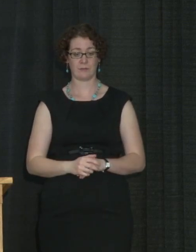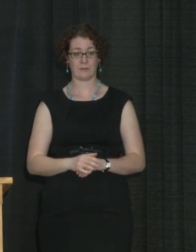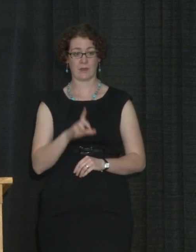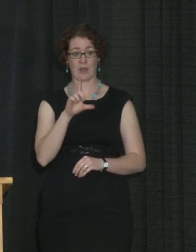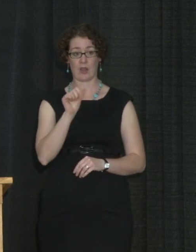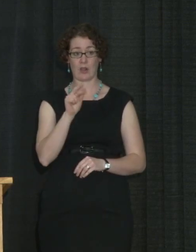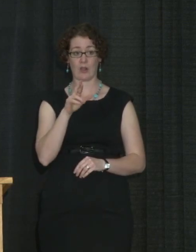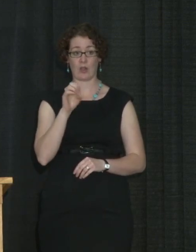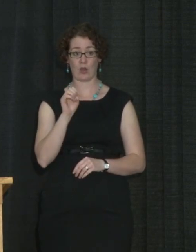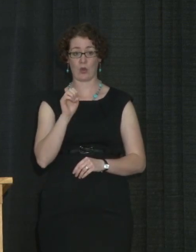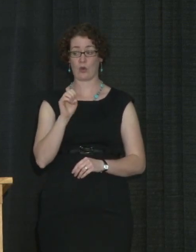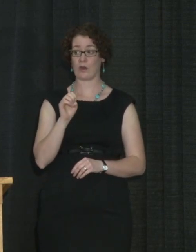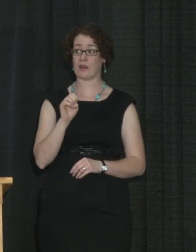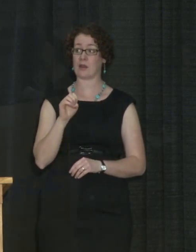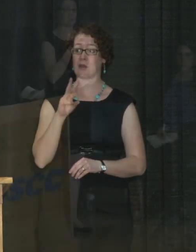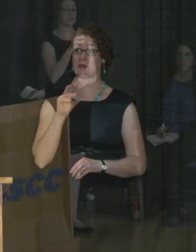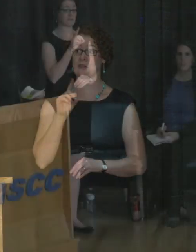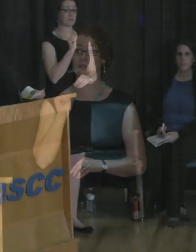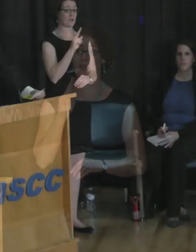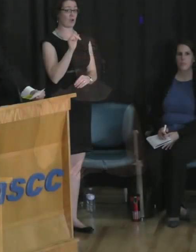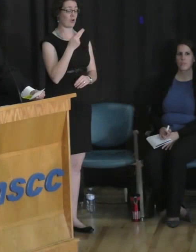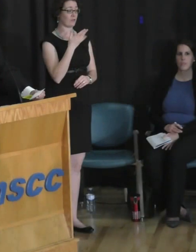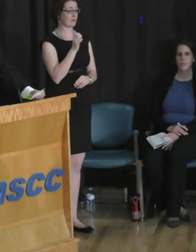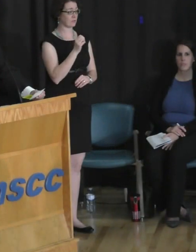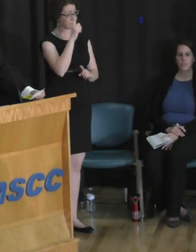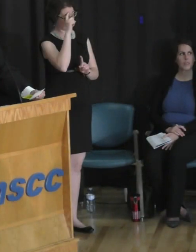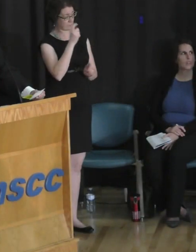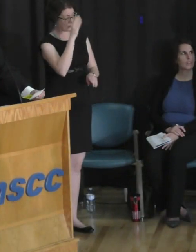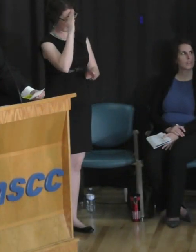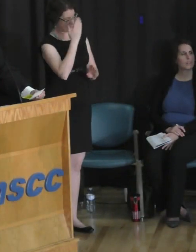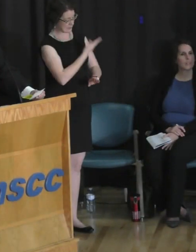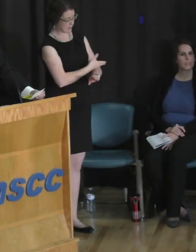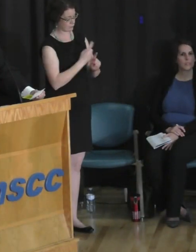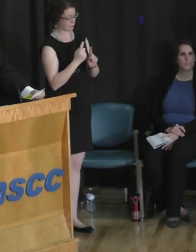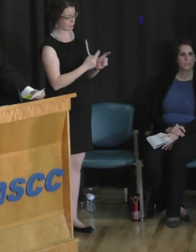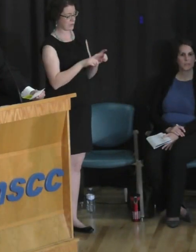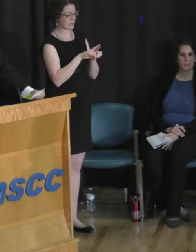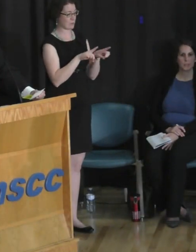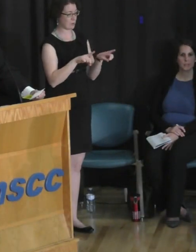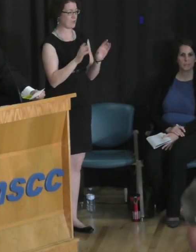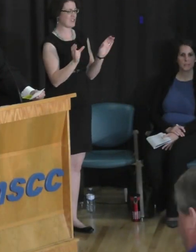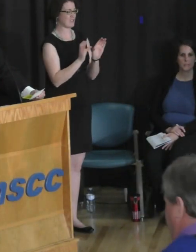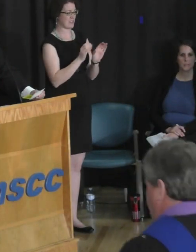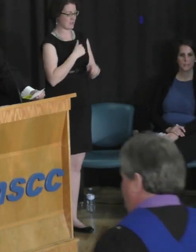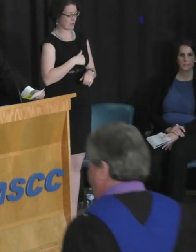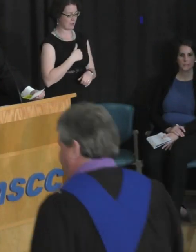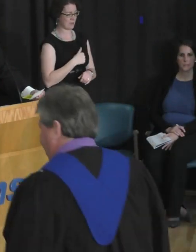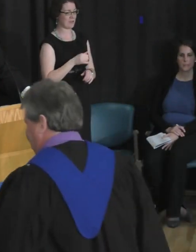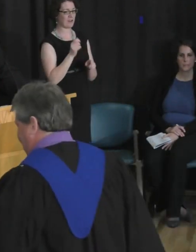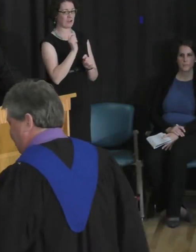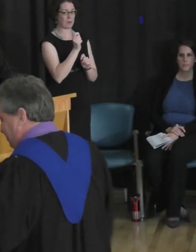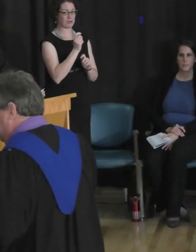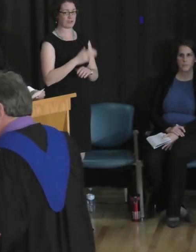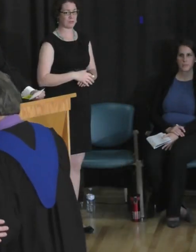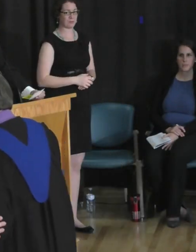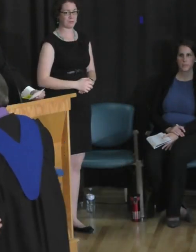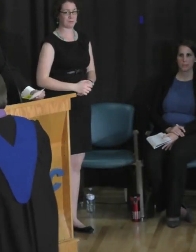Laurie Dauphiny joins us now to present his son with the diploma, or with the certificate in carpentry.